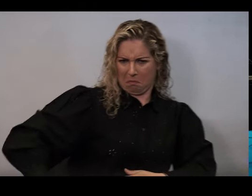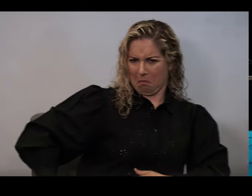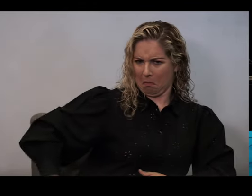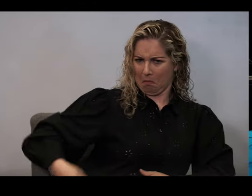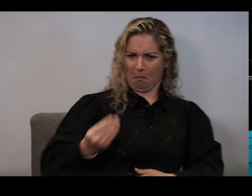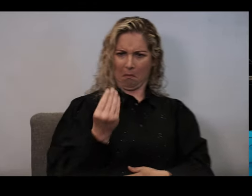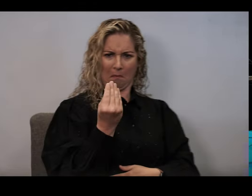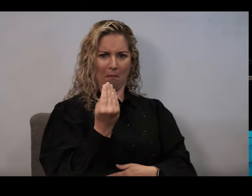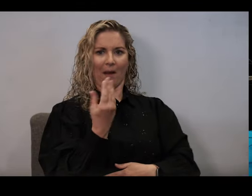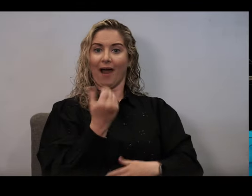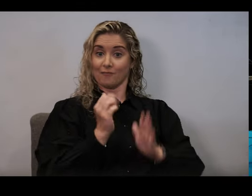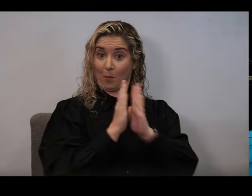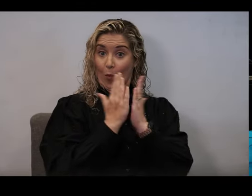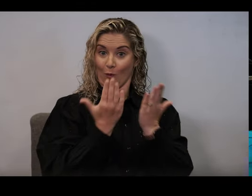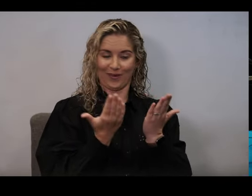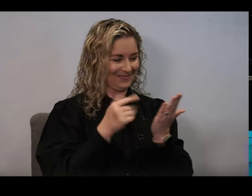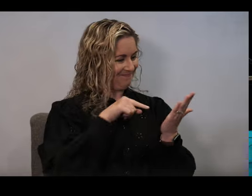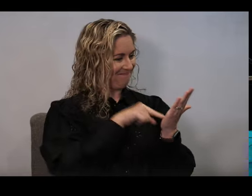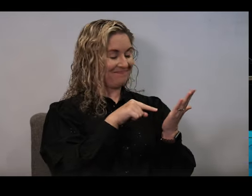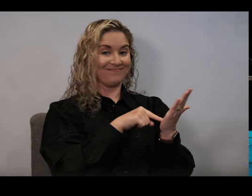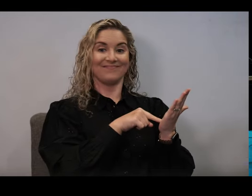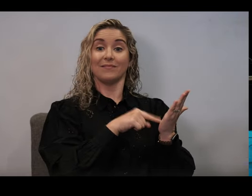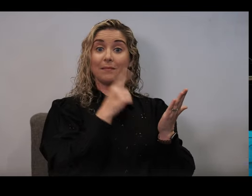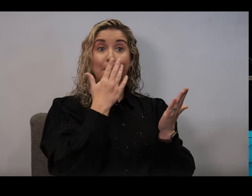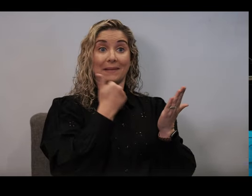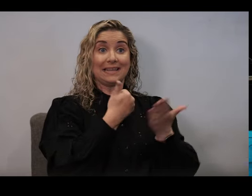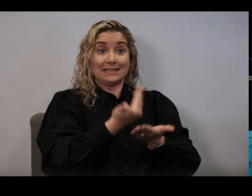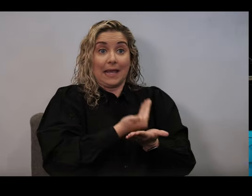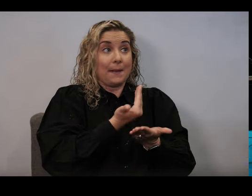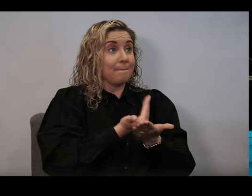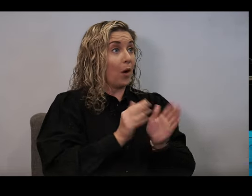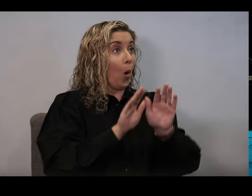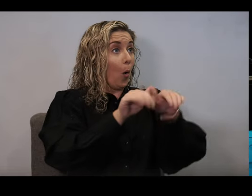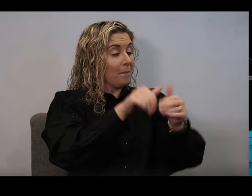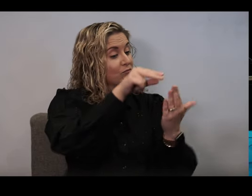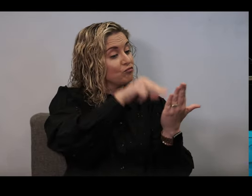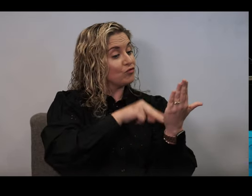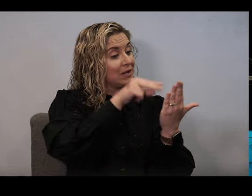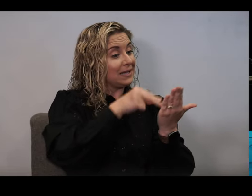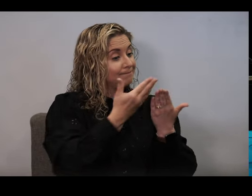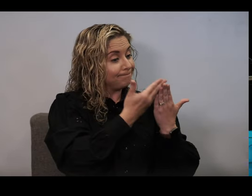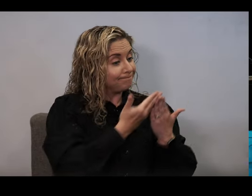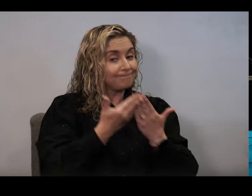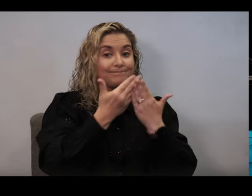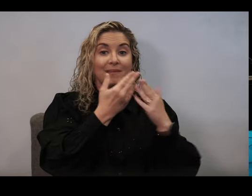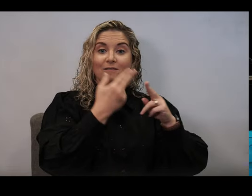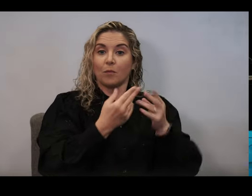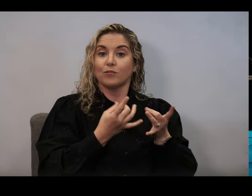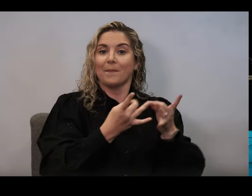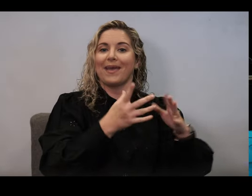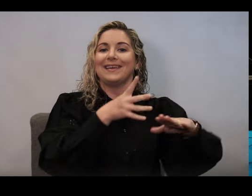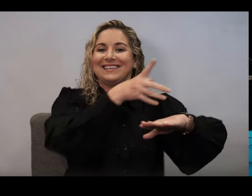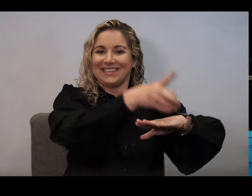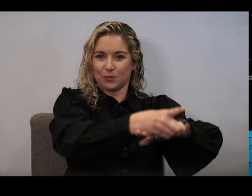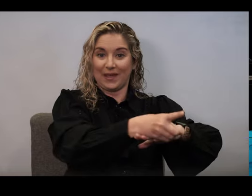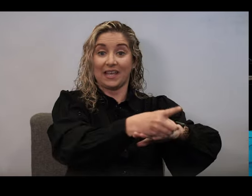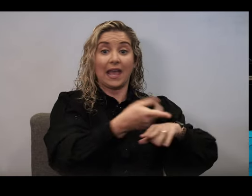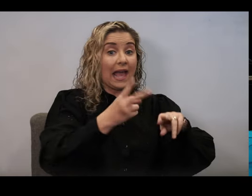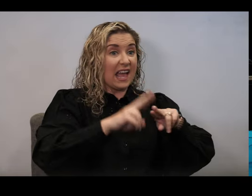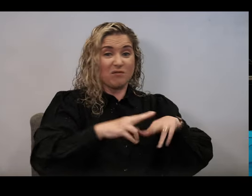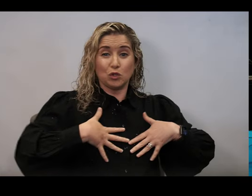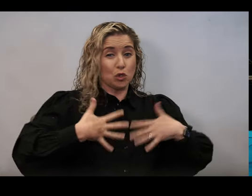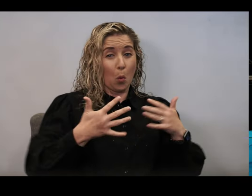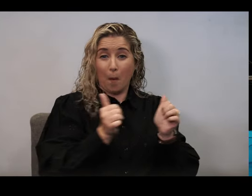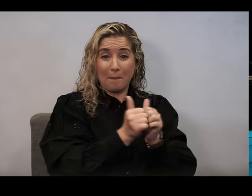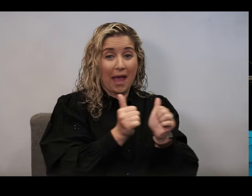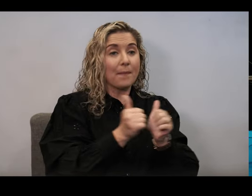home. This is our new series that will kick off next week. So you can also sign up online to get them shot to you if you'd prefer that as well.